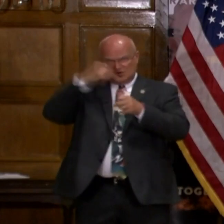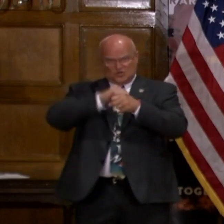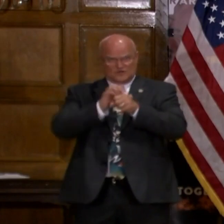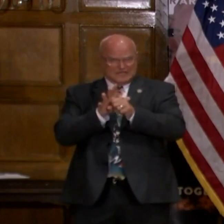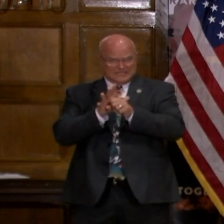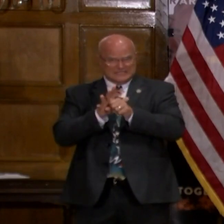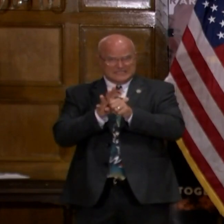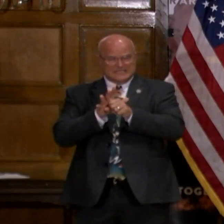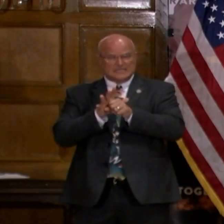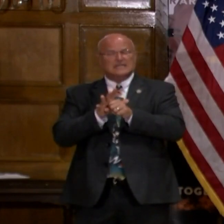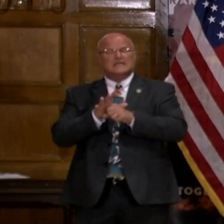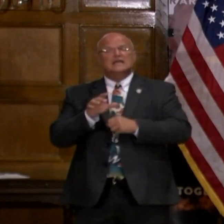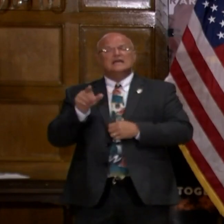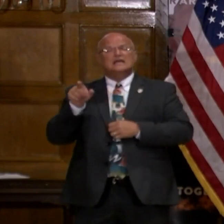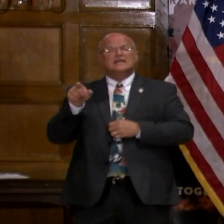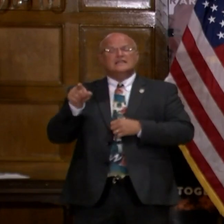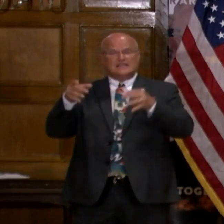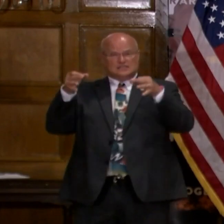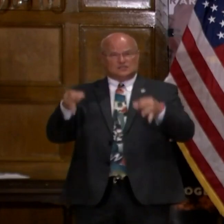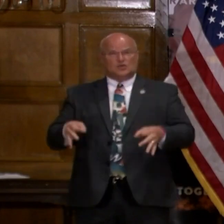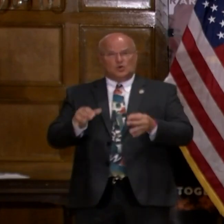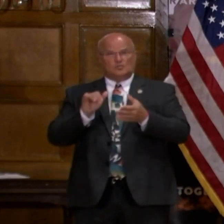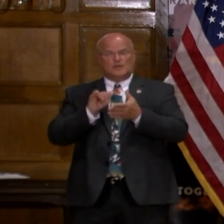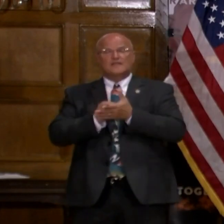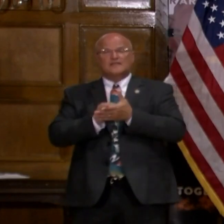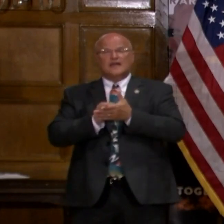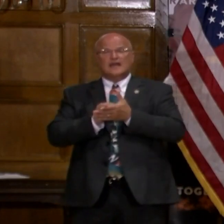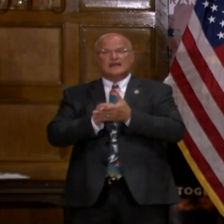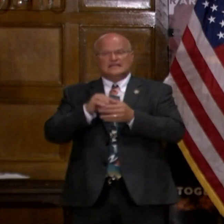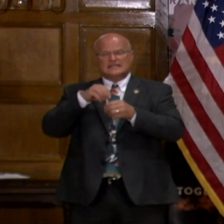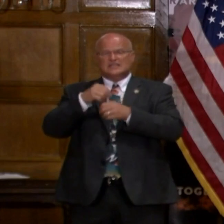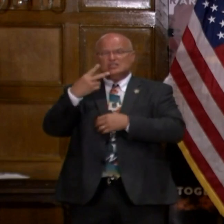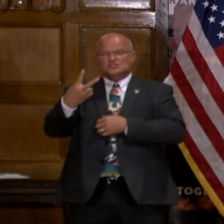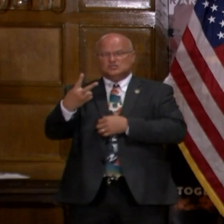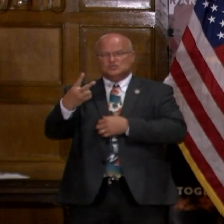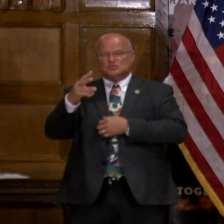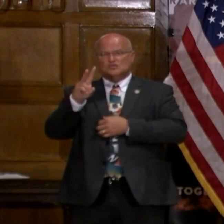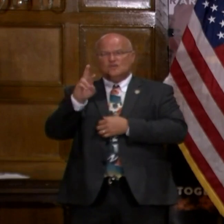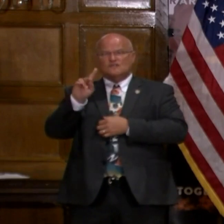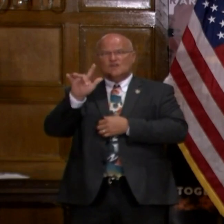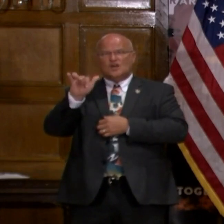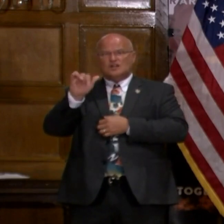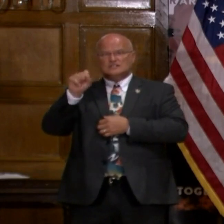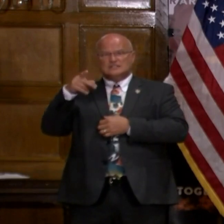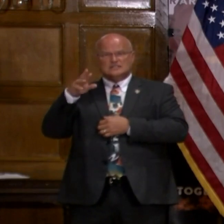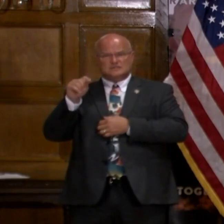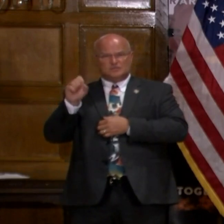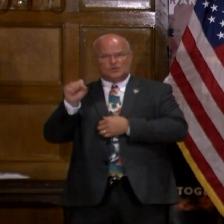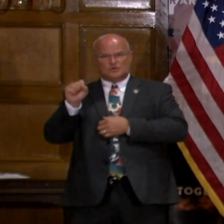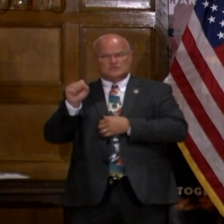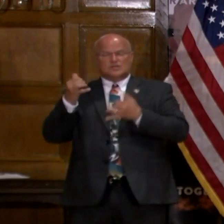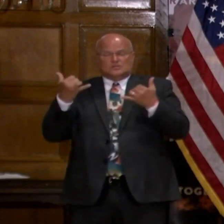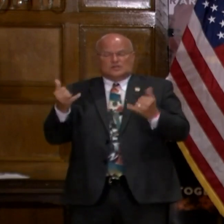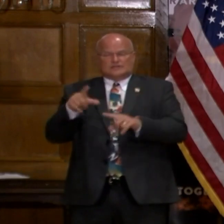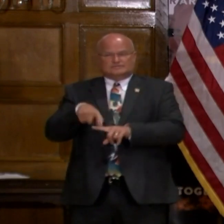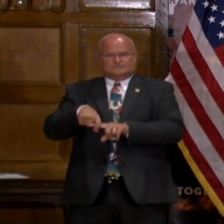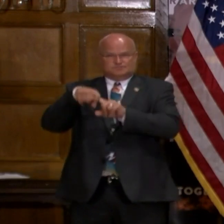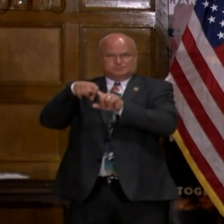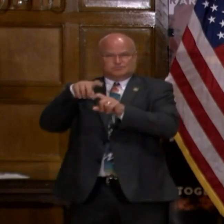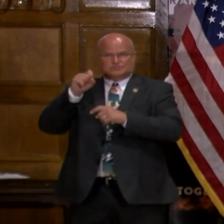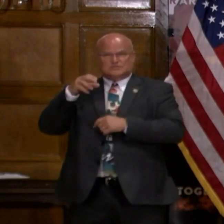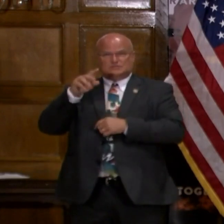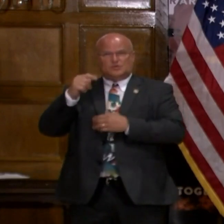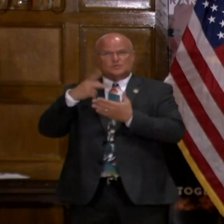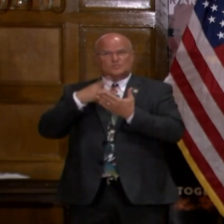COVID-19. They have determined that it's in 2 of the varsity sports. They have since suspended their sports